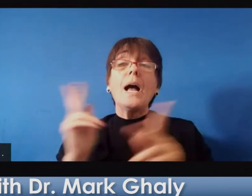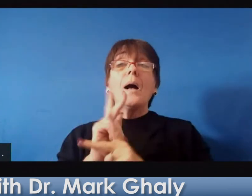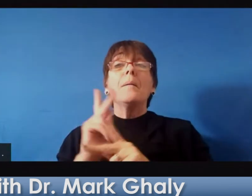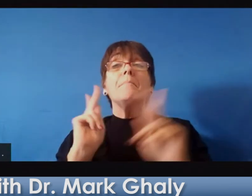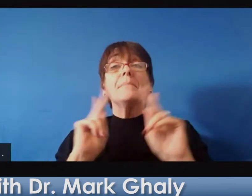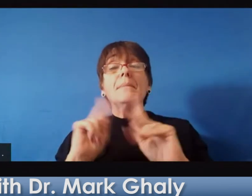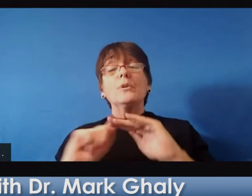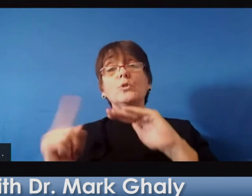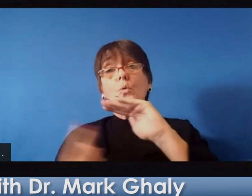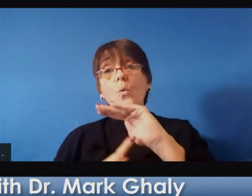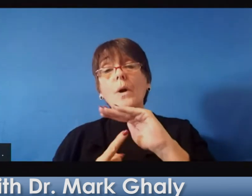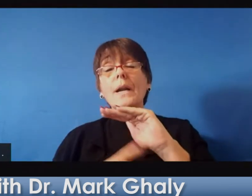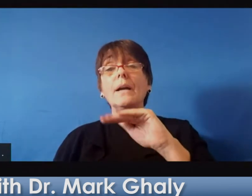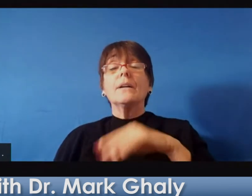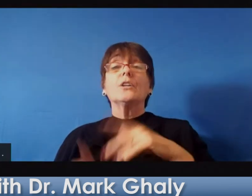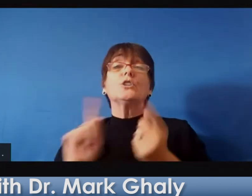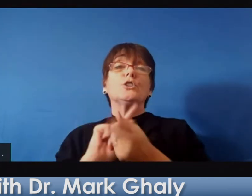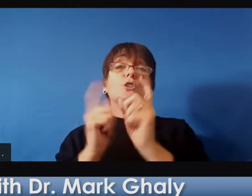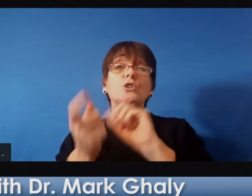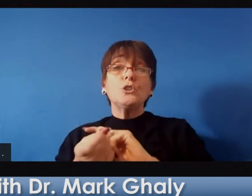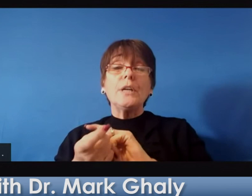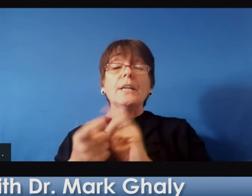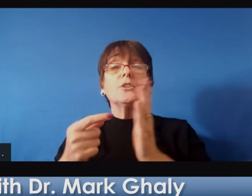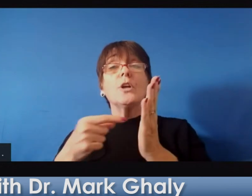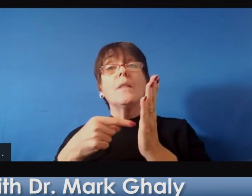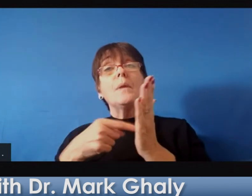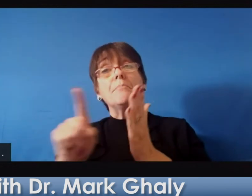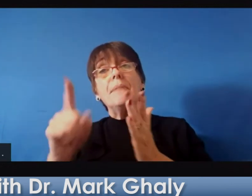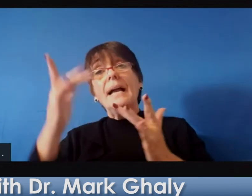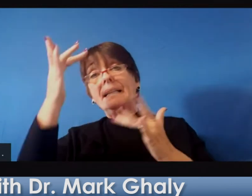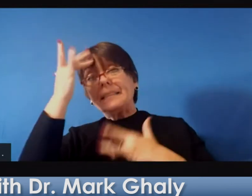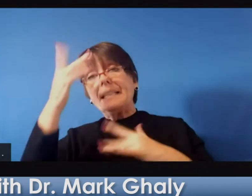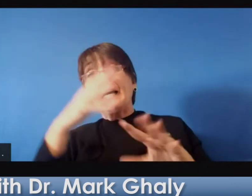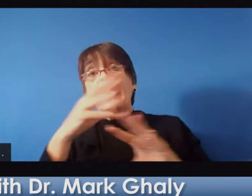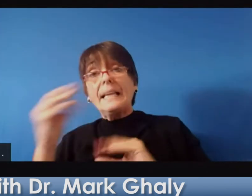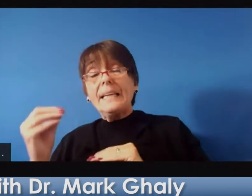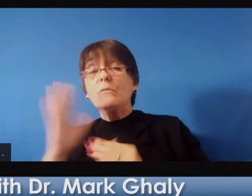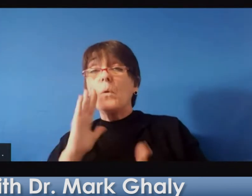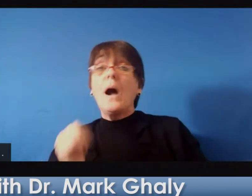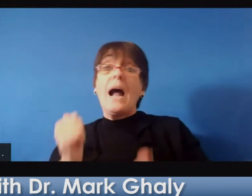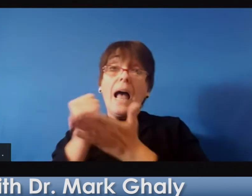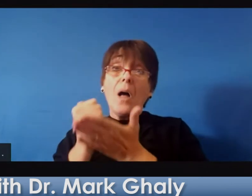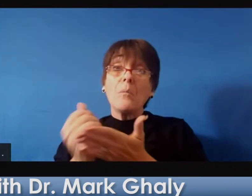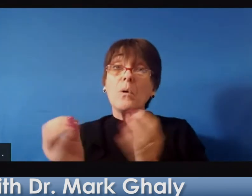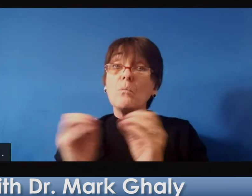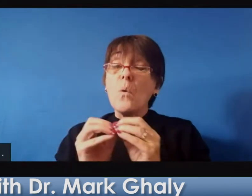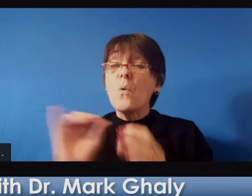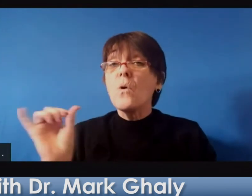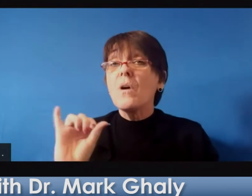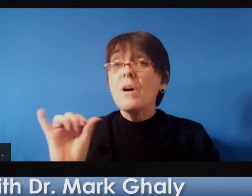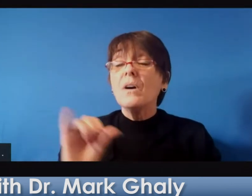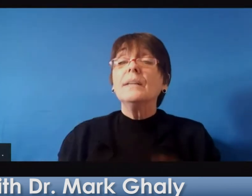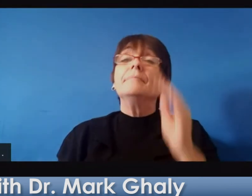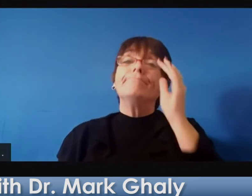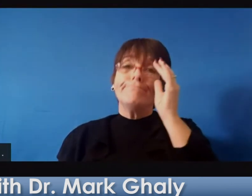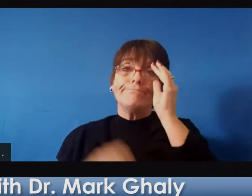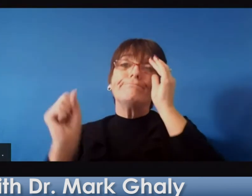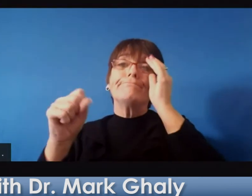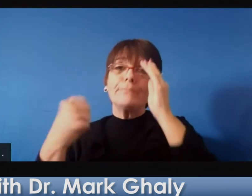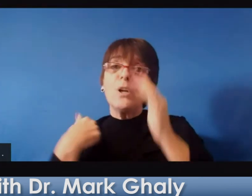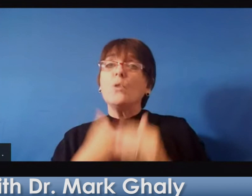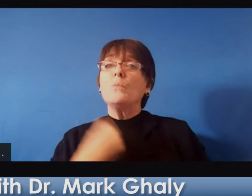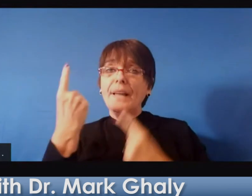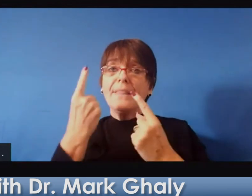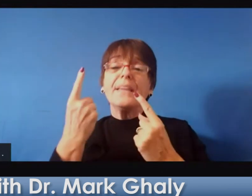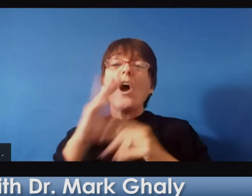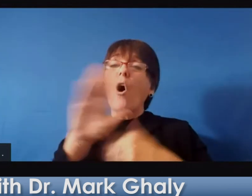isolate, changing or updating the paid sick leave rules that you put in place that might help as well? Yeah, so we do. We think about all of those